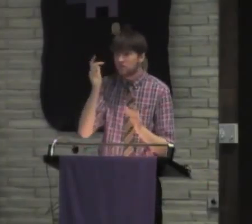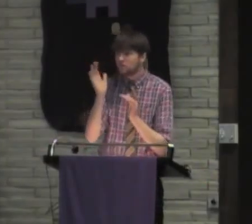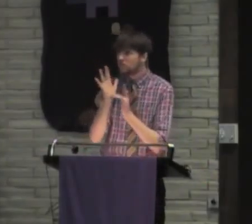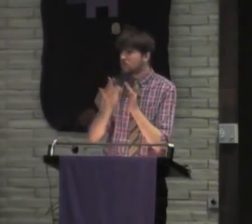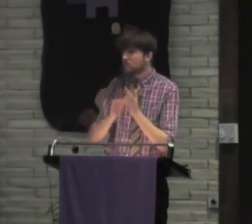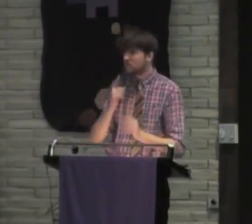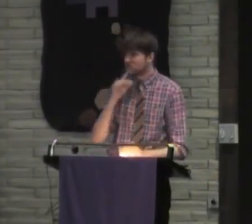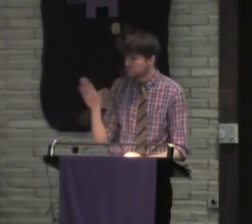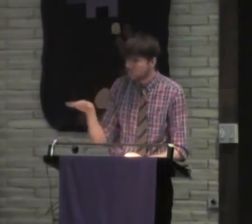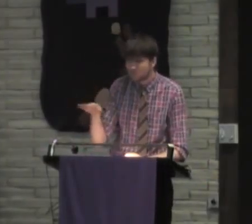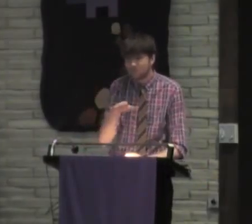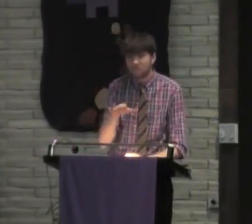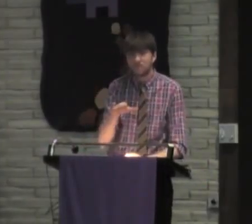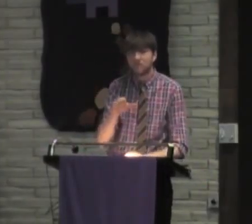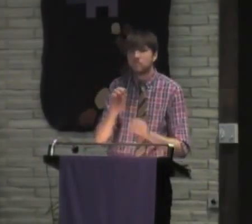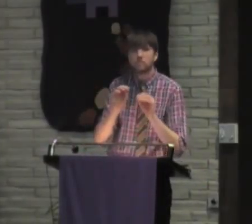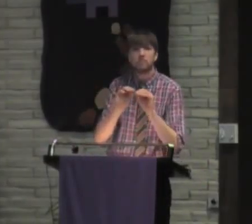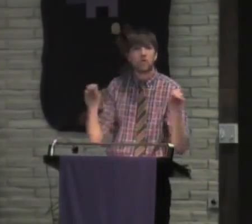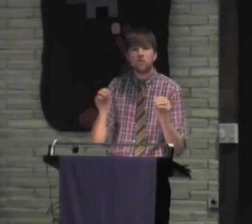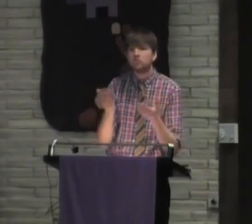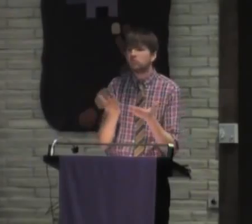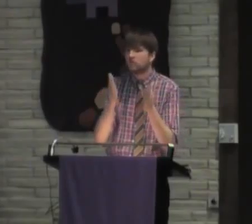that story because